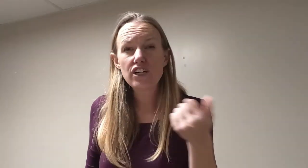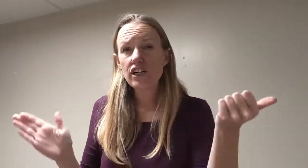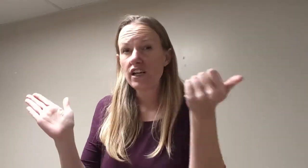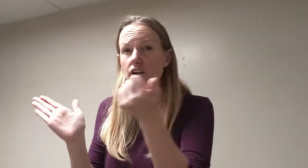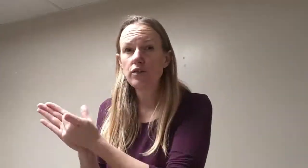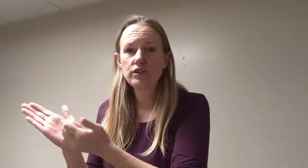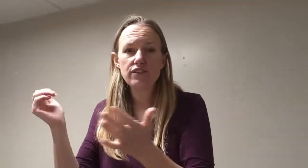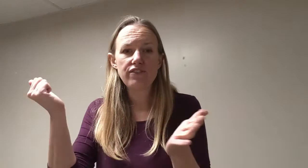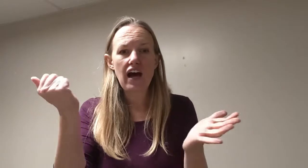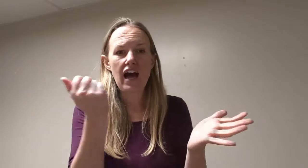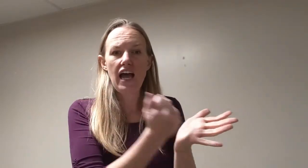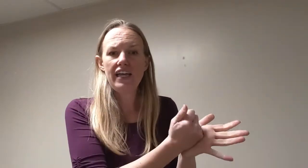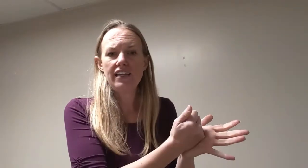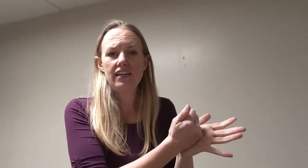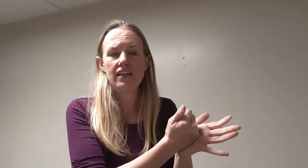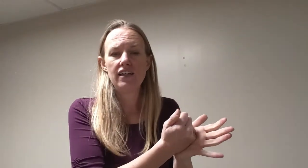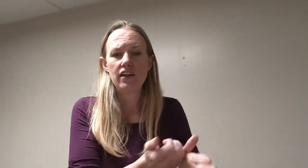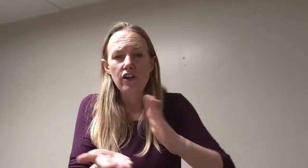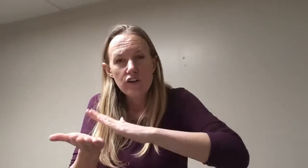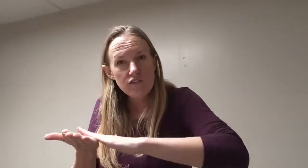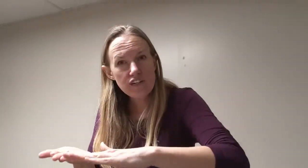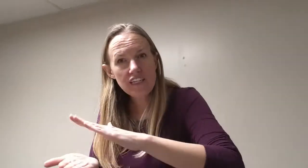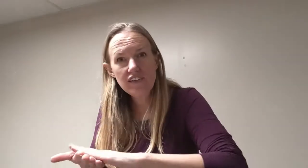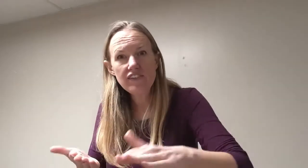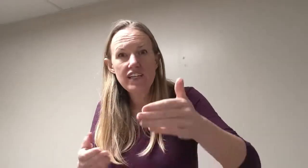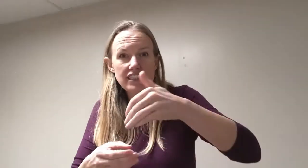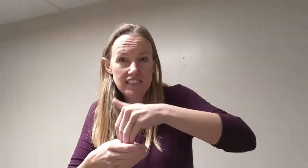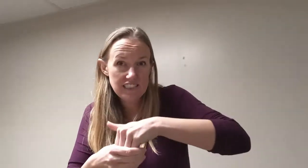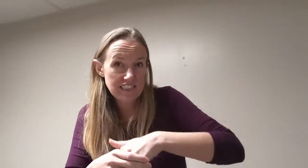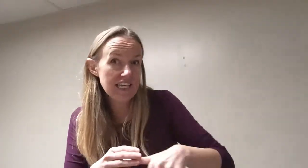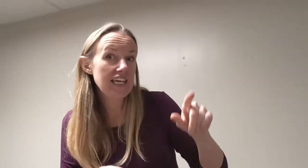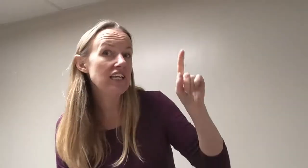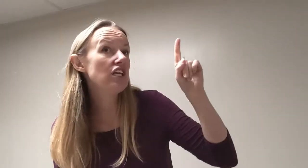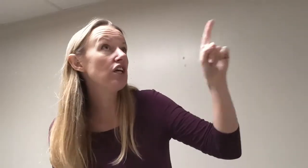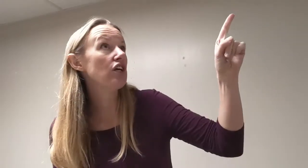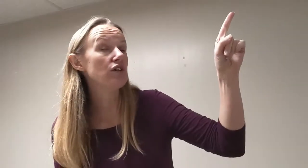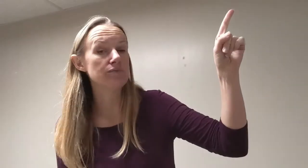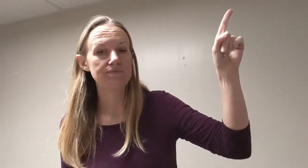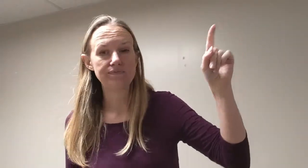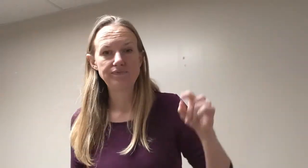suffered and crucified. Forgiveness is in you.